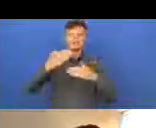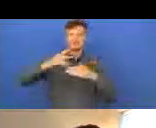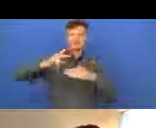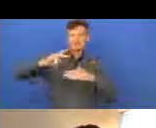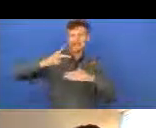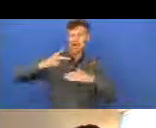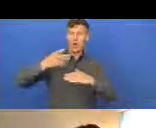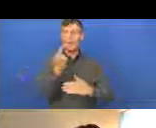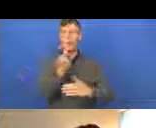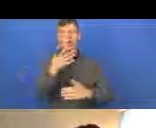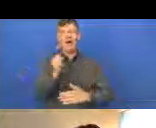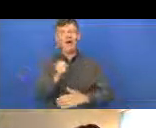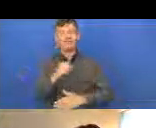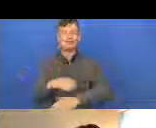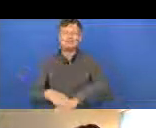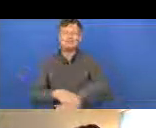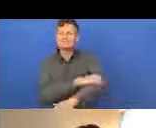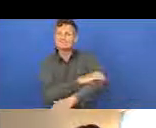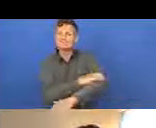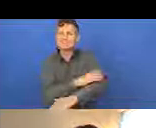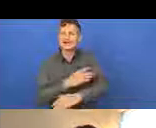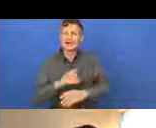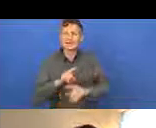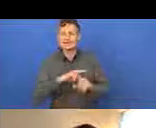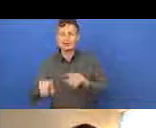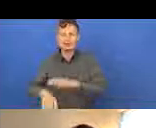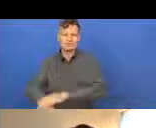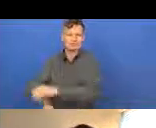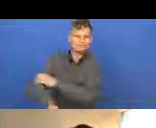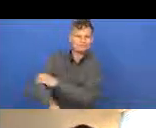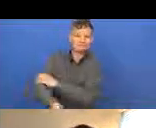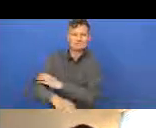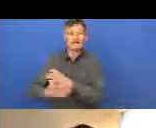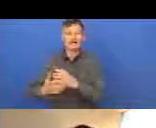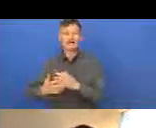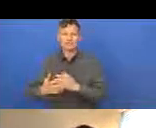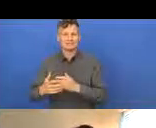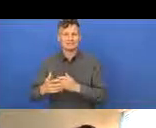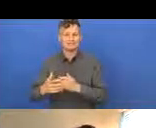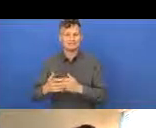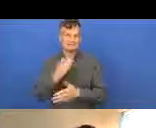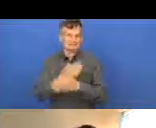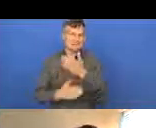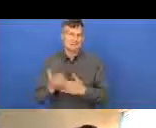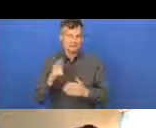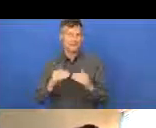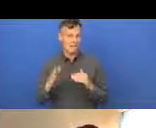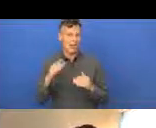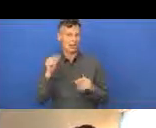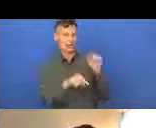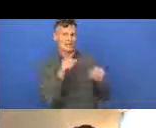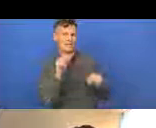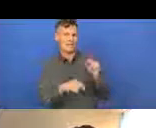students with disabilities. It's also important to note here that this reflects categories, the research at this point